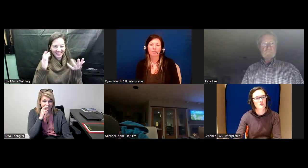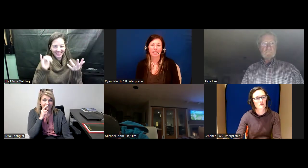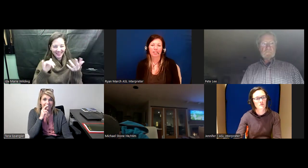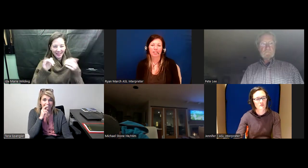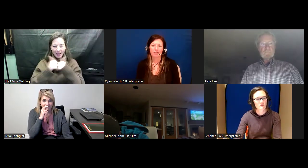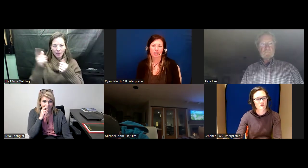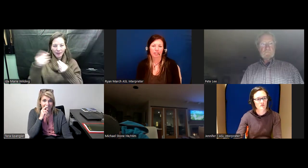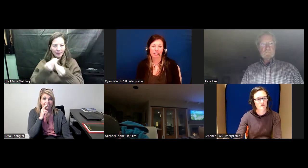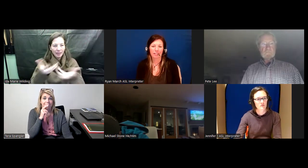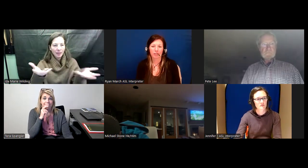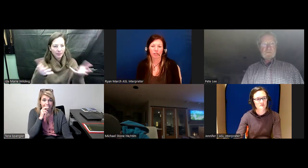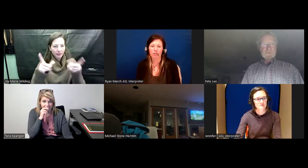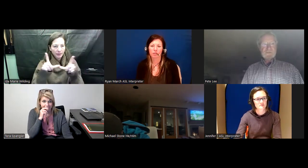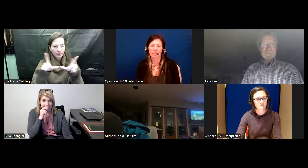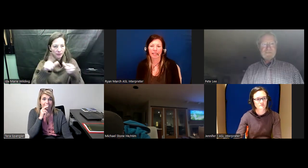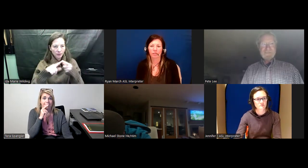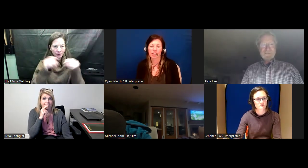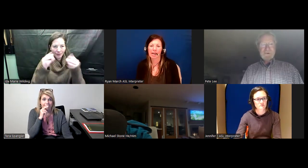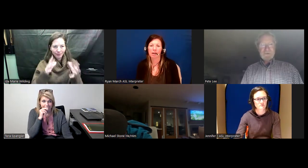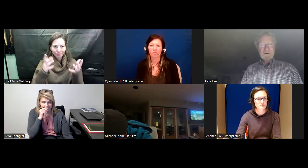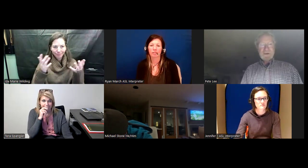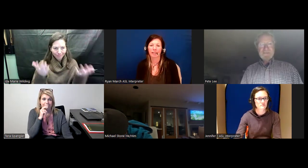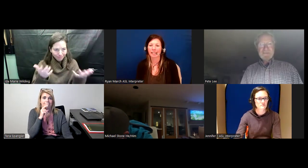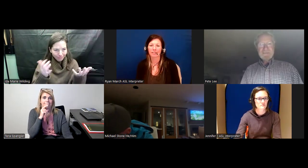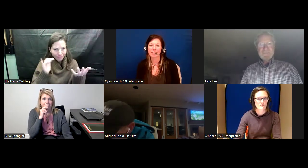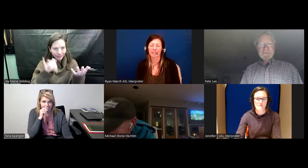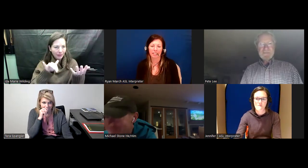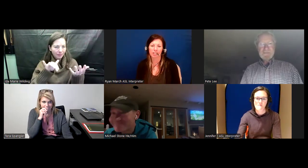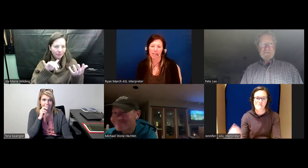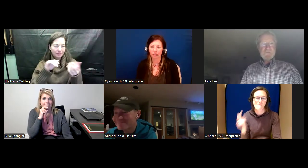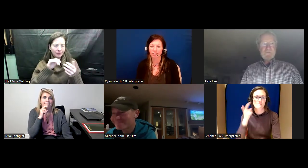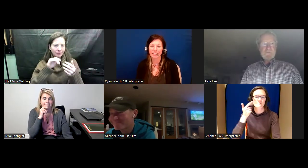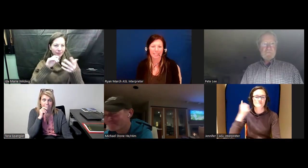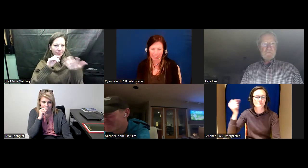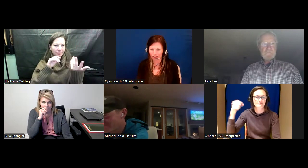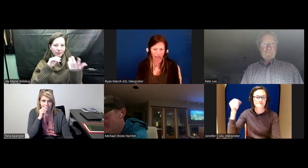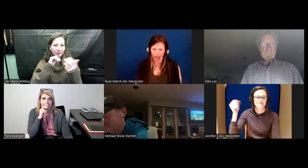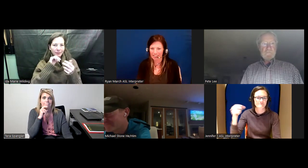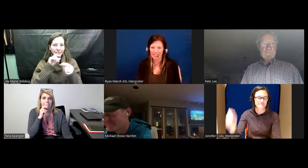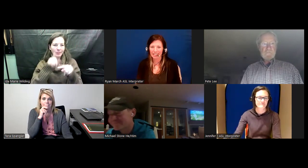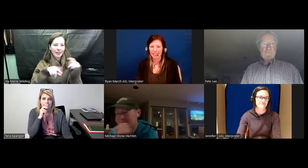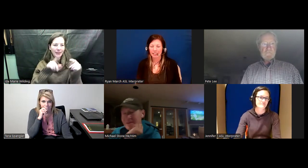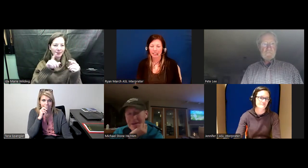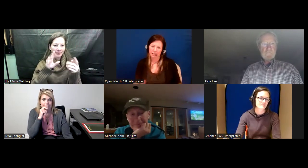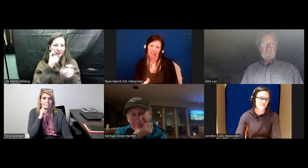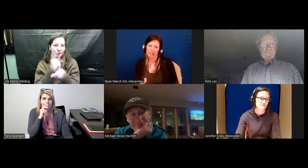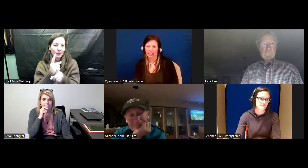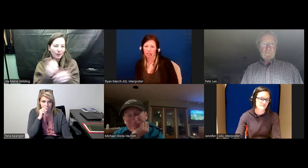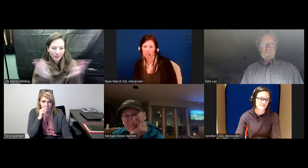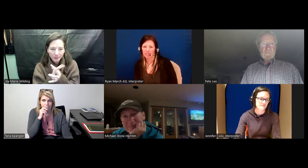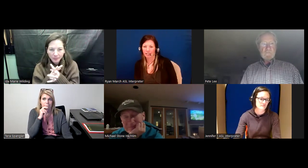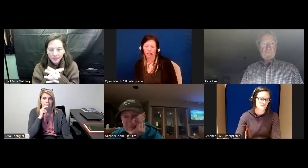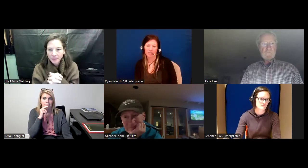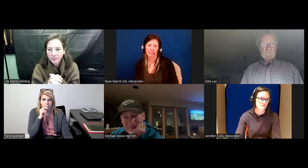can you teach deaf children if you don't know the language? How Right. are they giving a licensure out to these teachers to